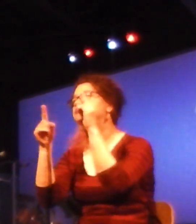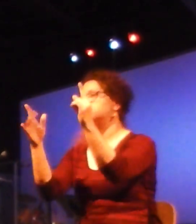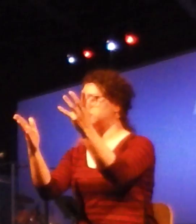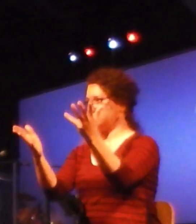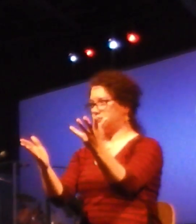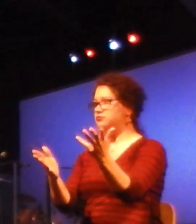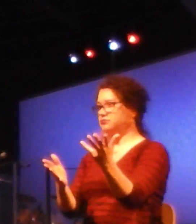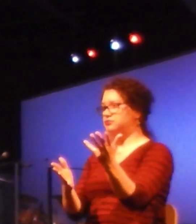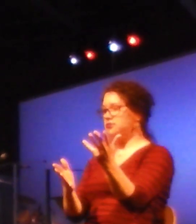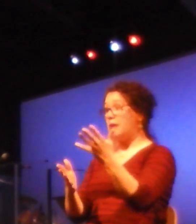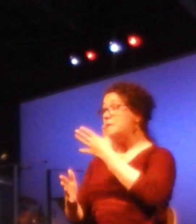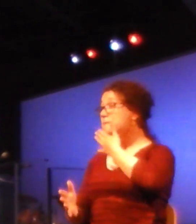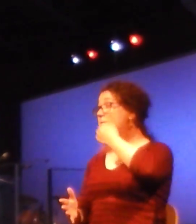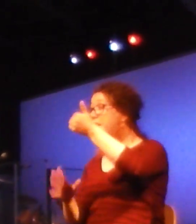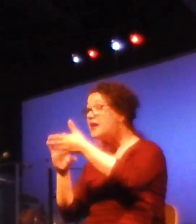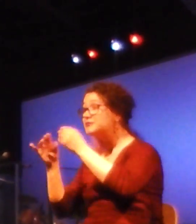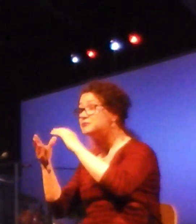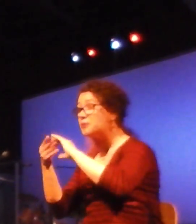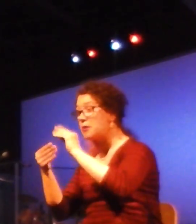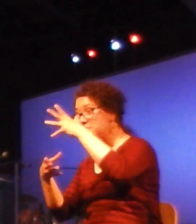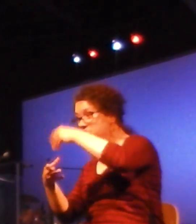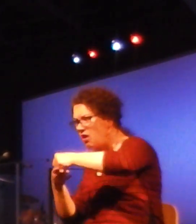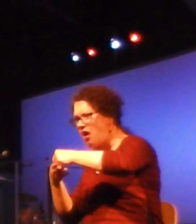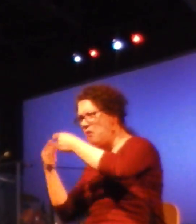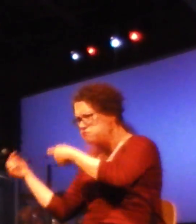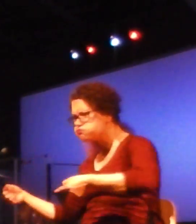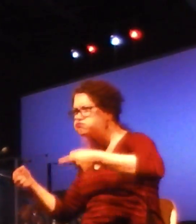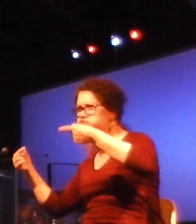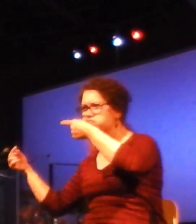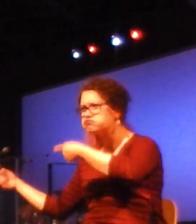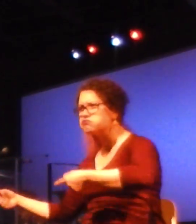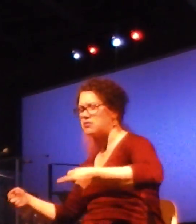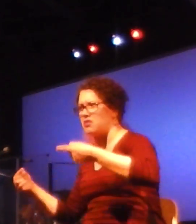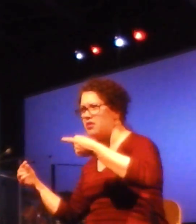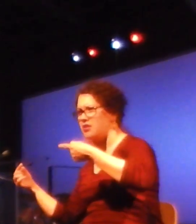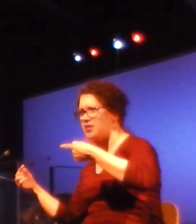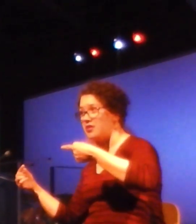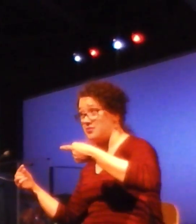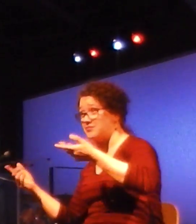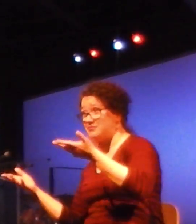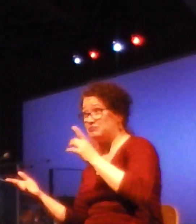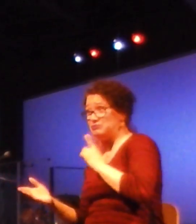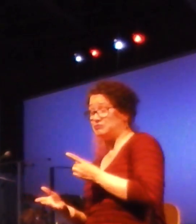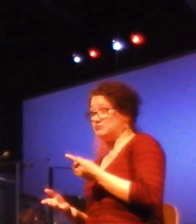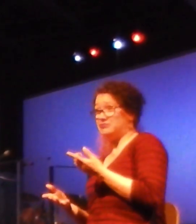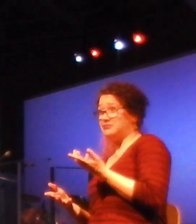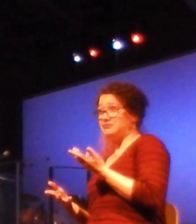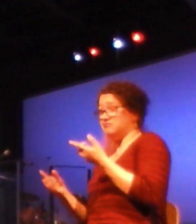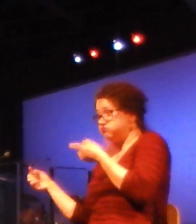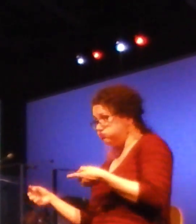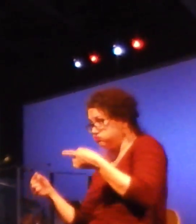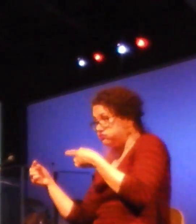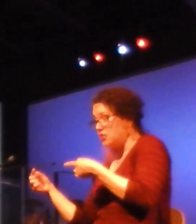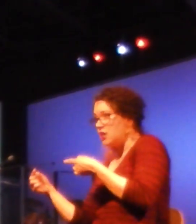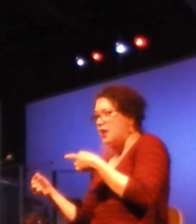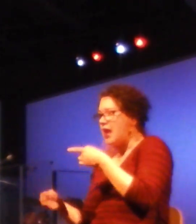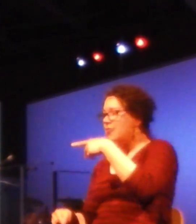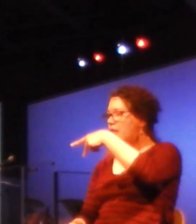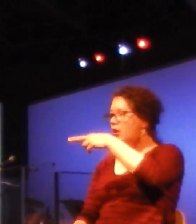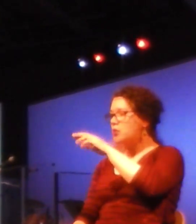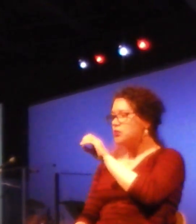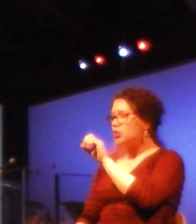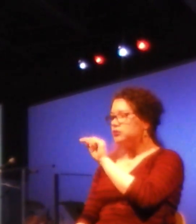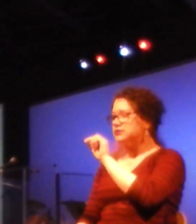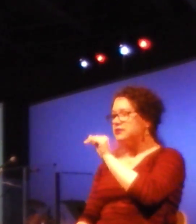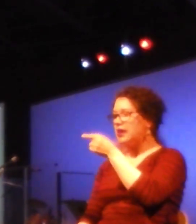that are filled with conflict. They're the ones that are filled with conflict, and they're the ones where the protagonist, the main character